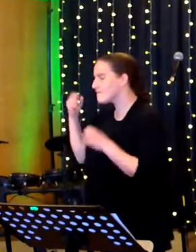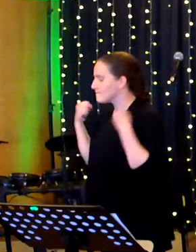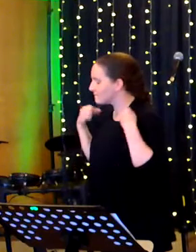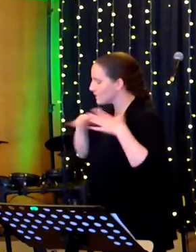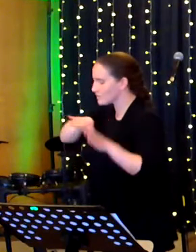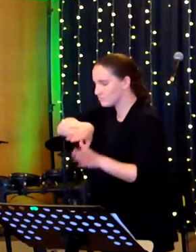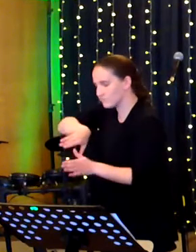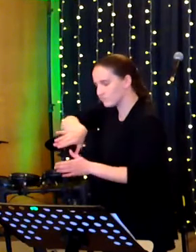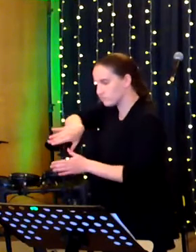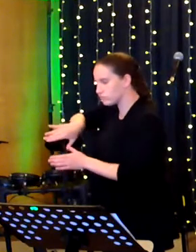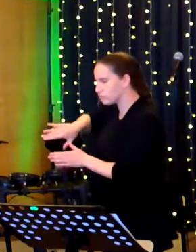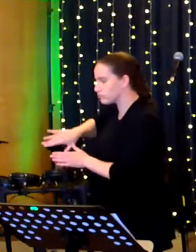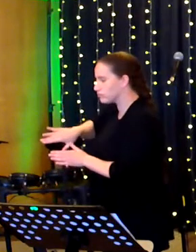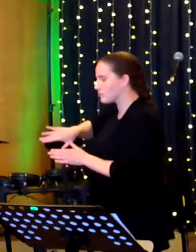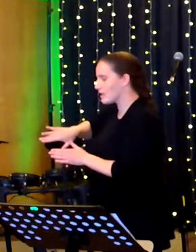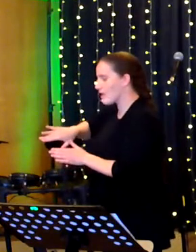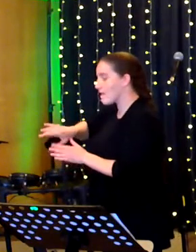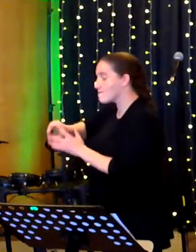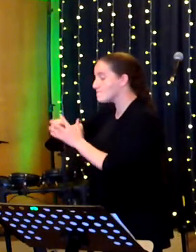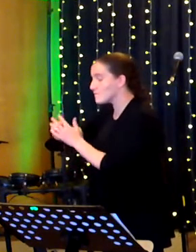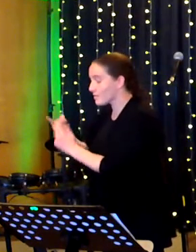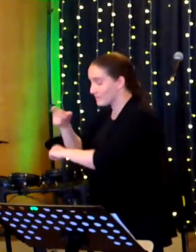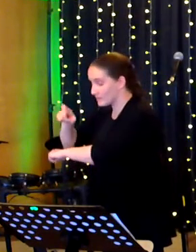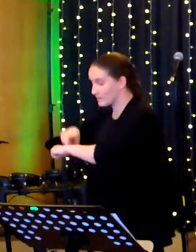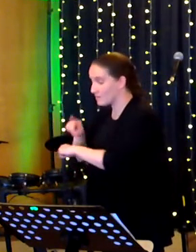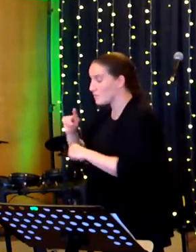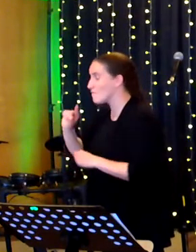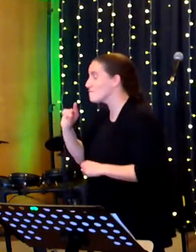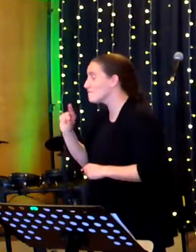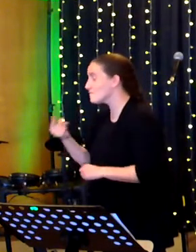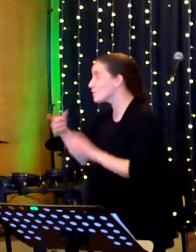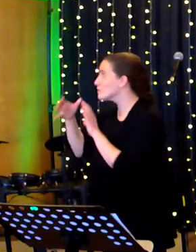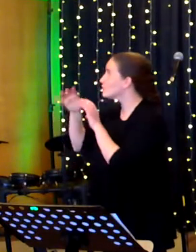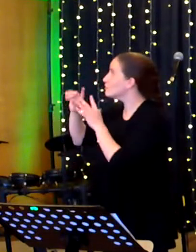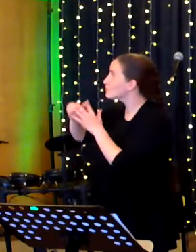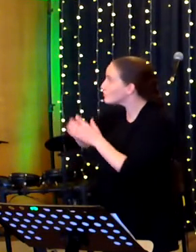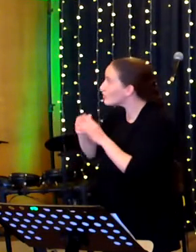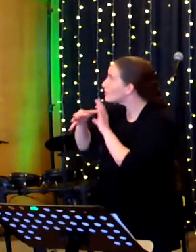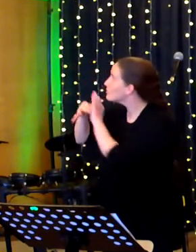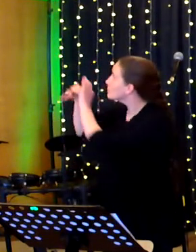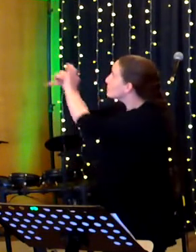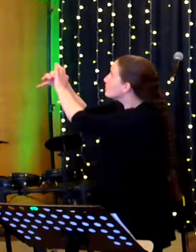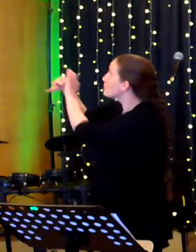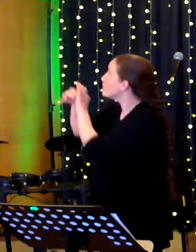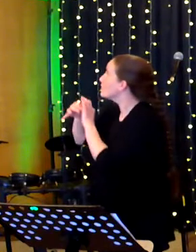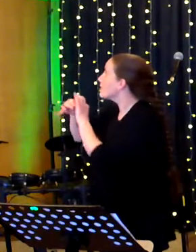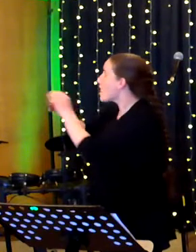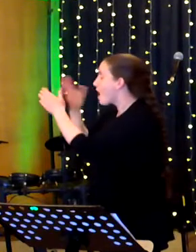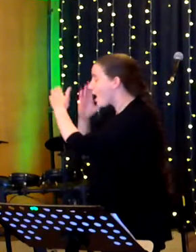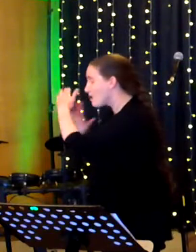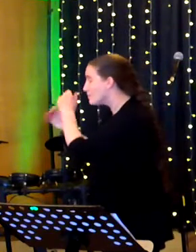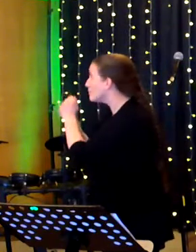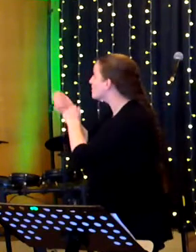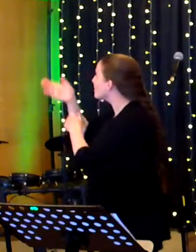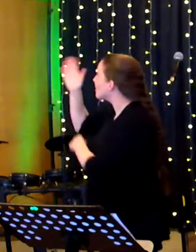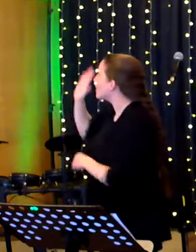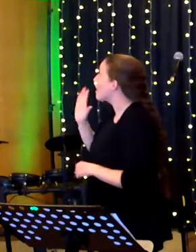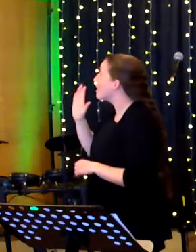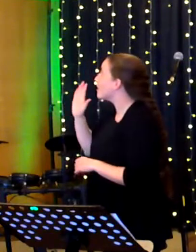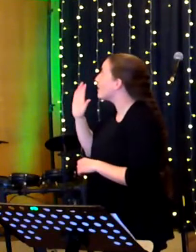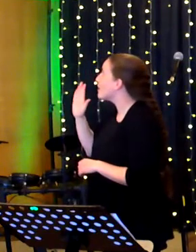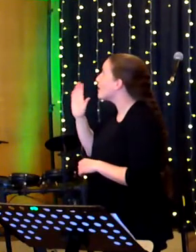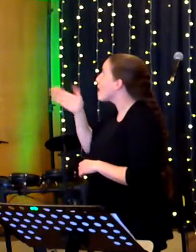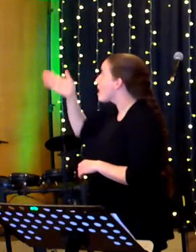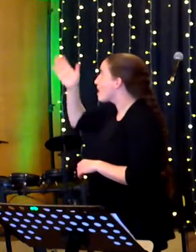gain understanding and to humble yourself before your God, your words were heard, and I have